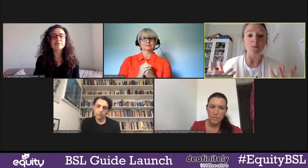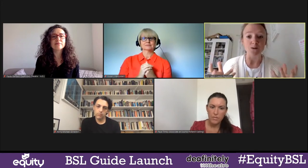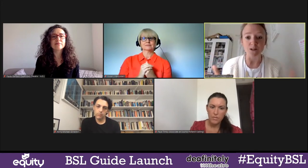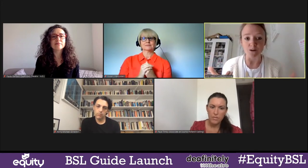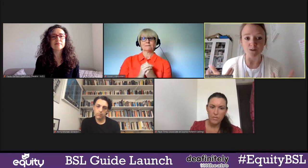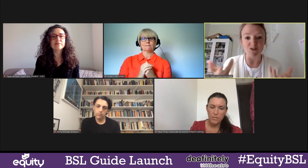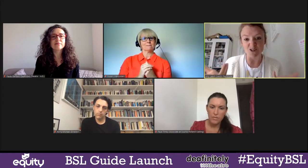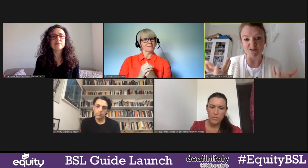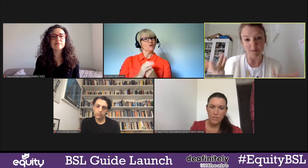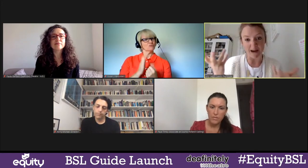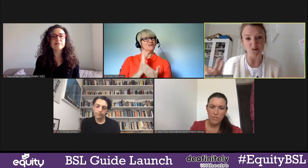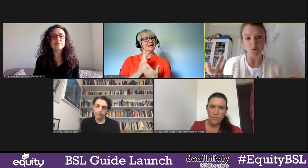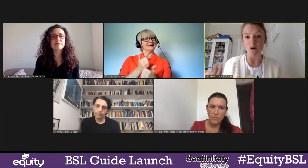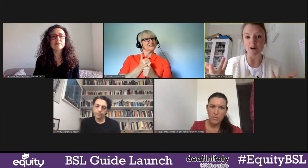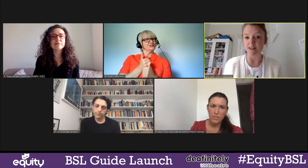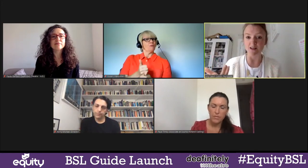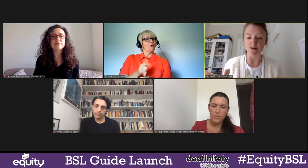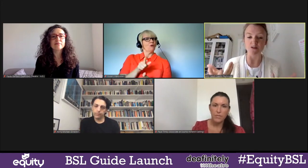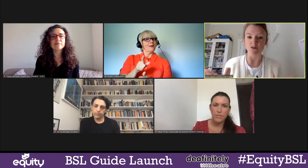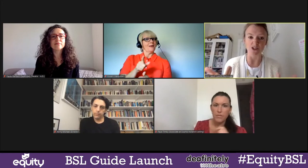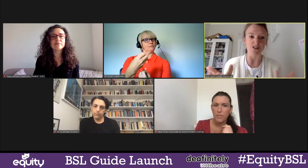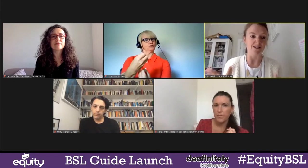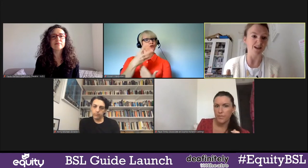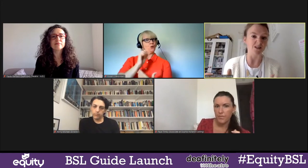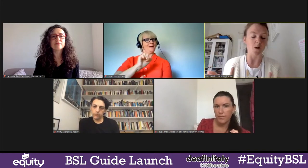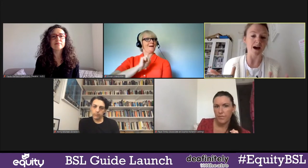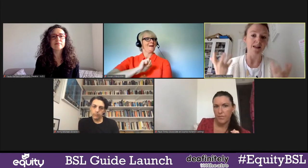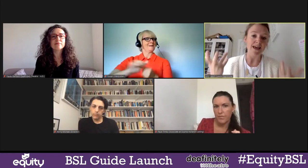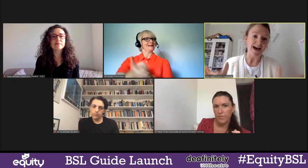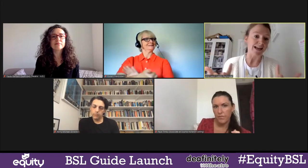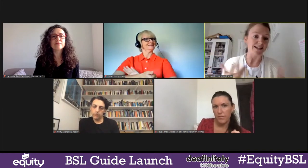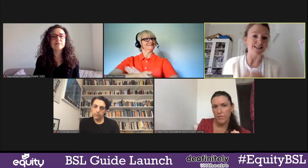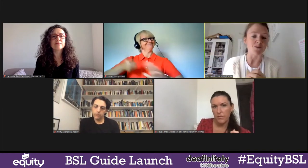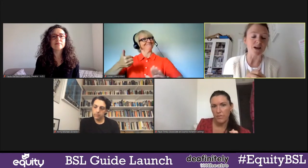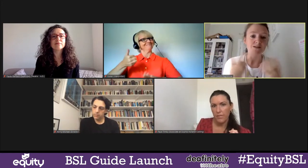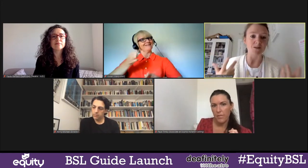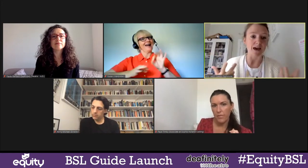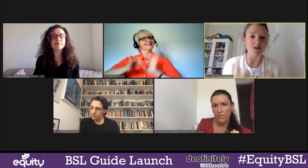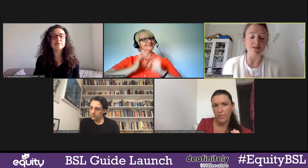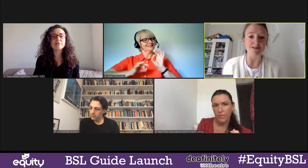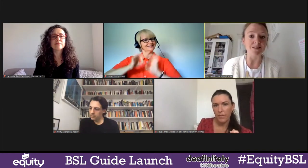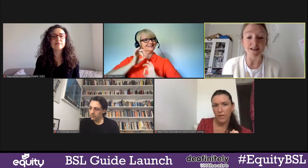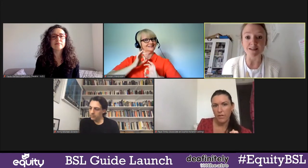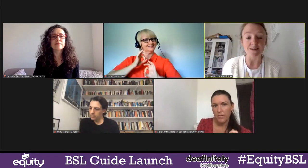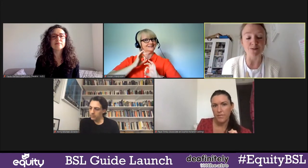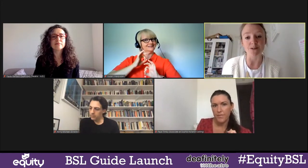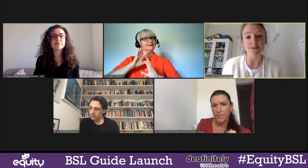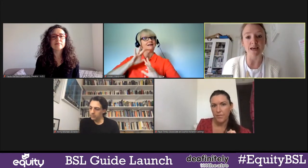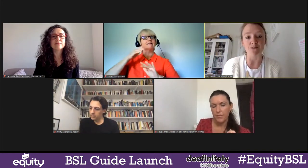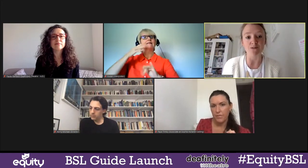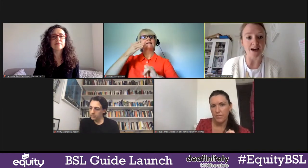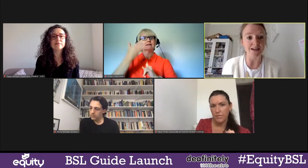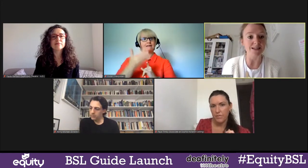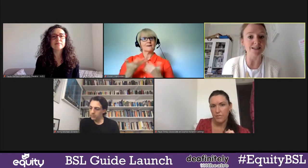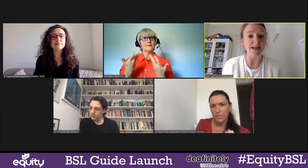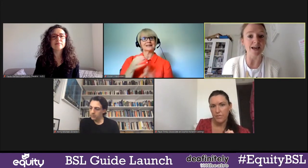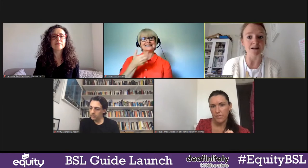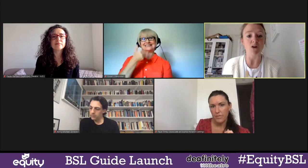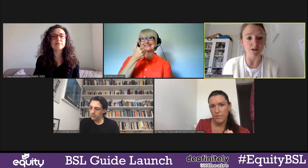to do their best work in those auditions as well. And like you say, we ended up, with six different deaf actors in Oliver